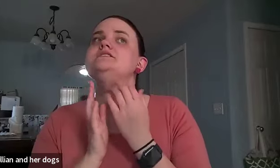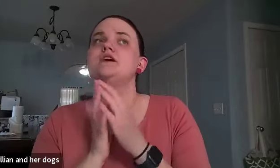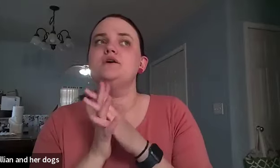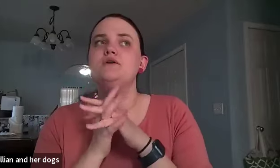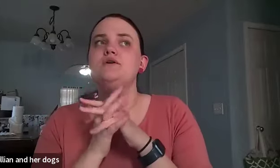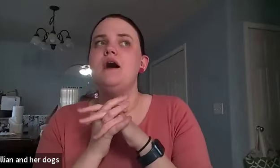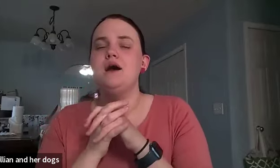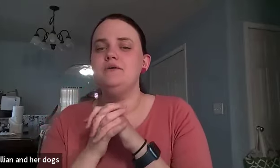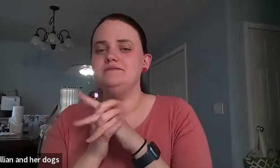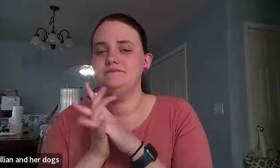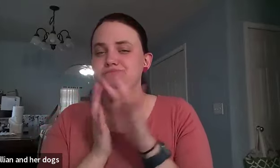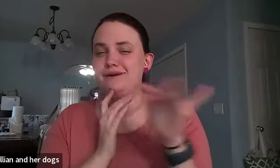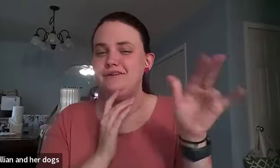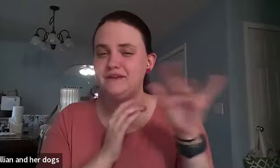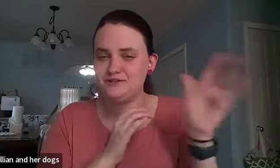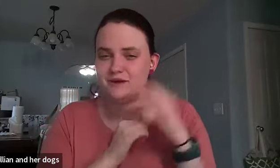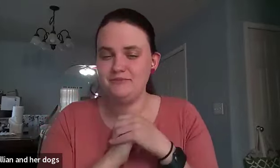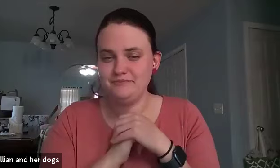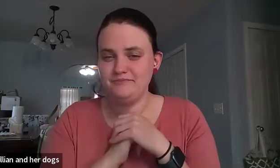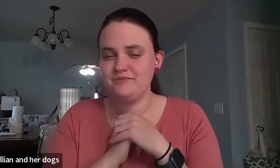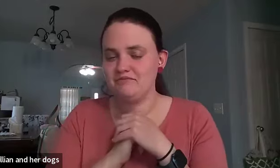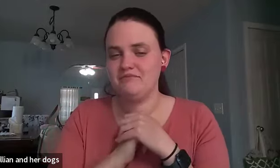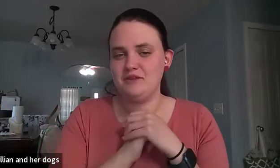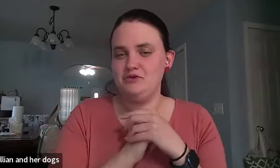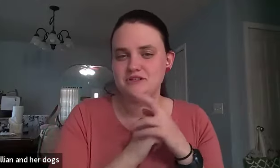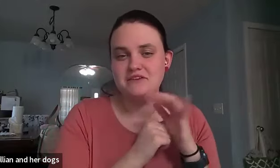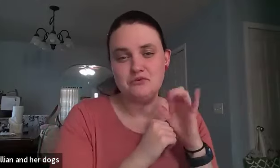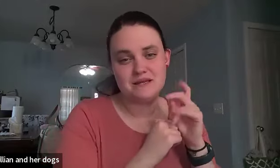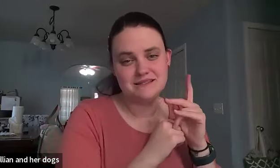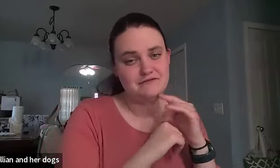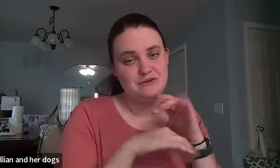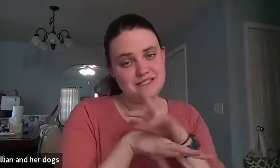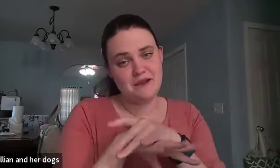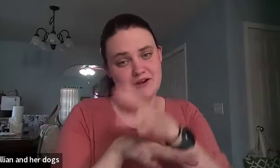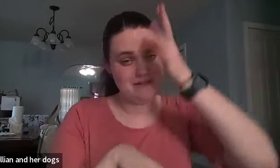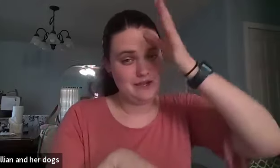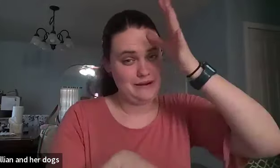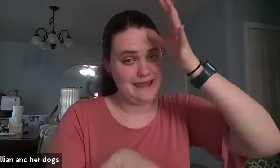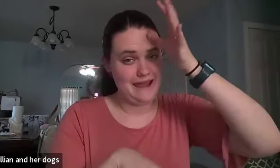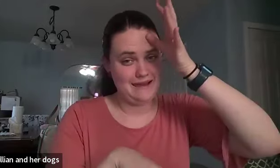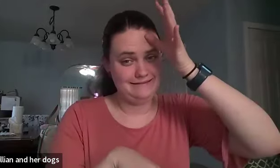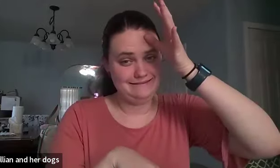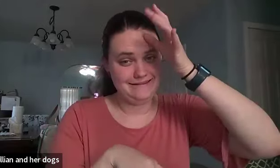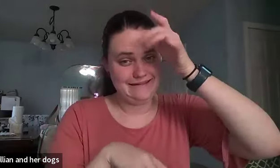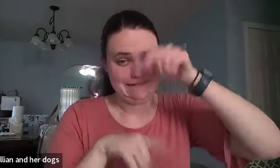And so I would probably finger spell. You could take the risk of doing spider and then going dad and